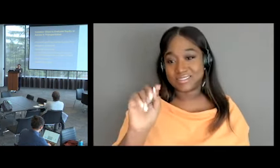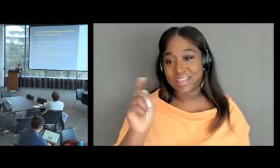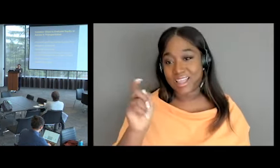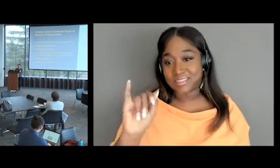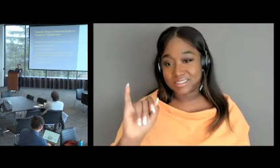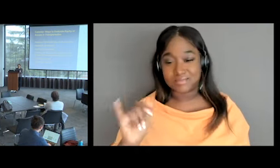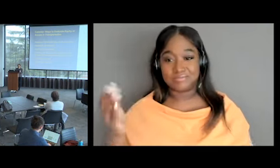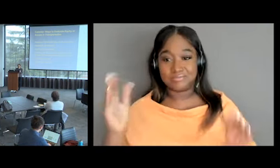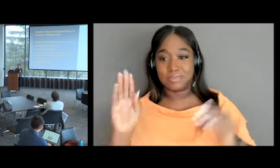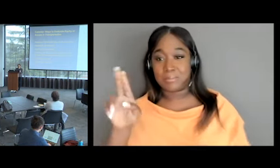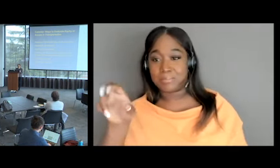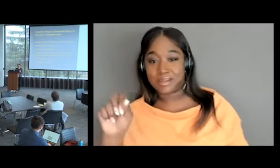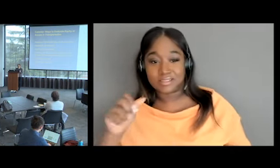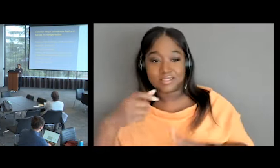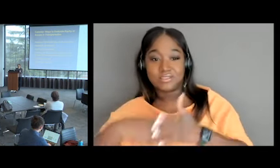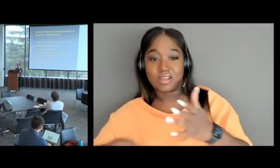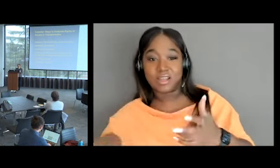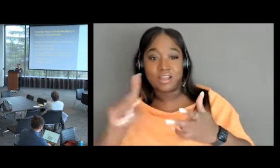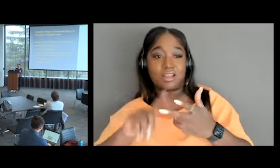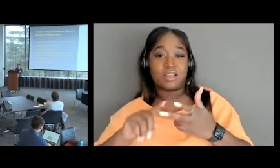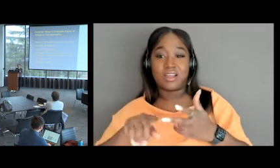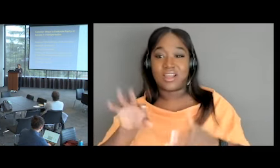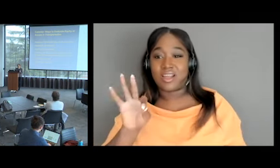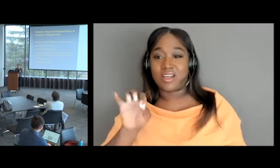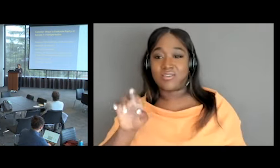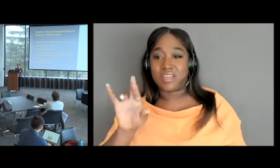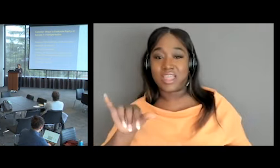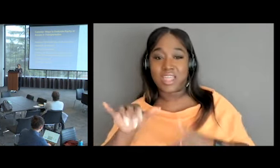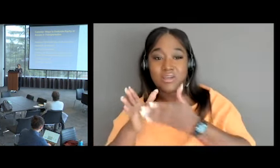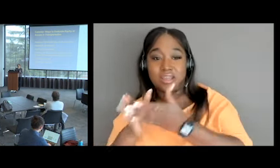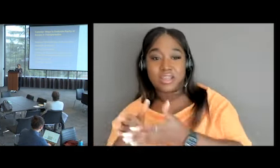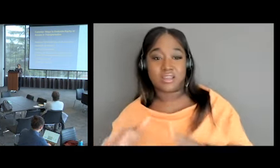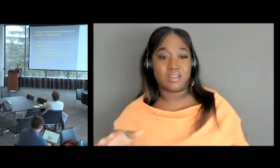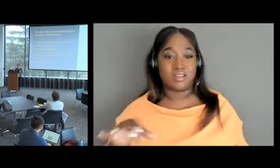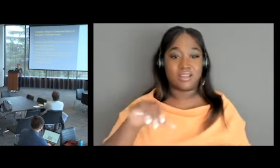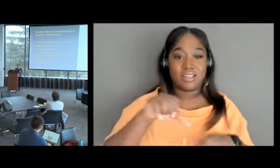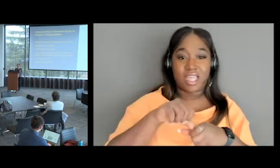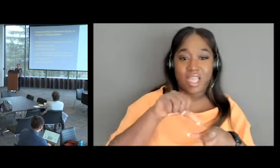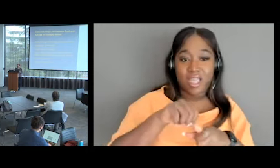fare versus gas per gallon, all those costs.